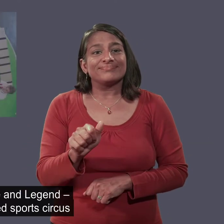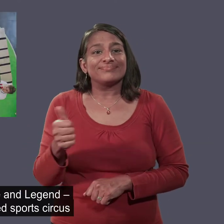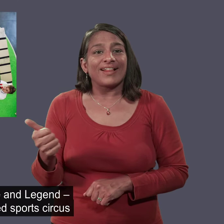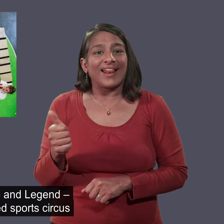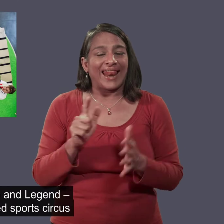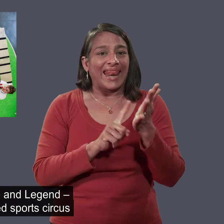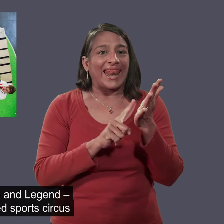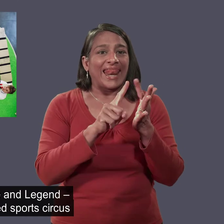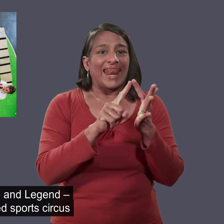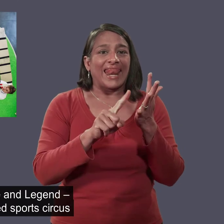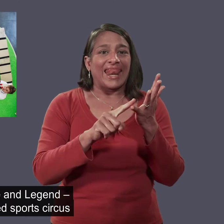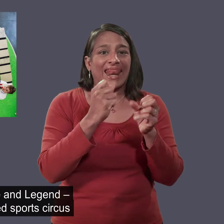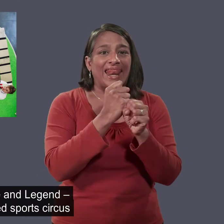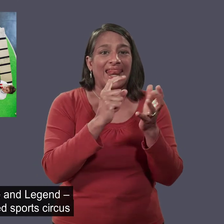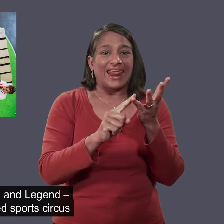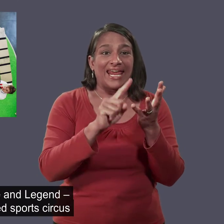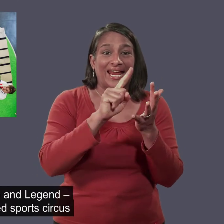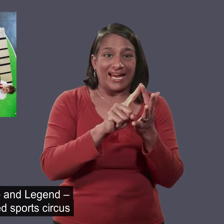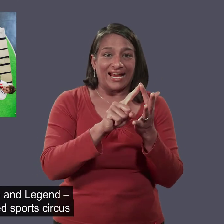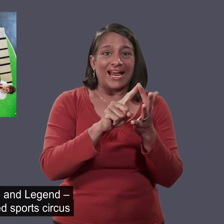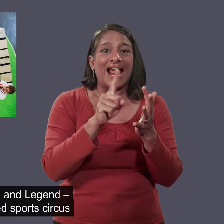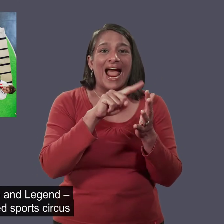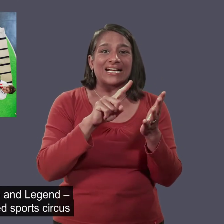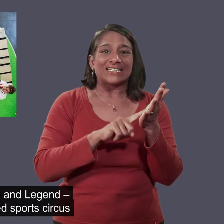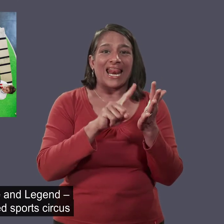League and Legend. Fun-filled sports circus.